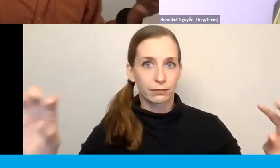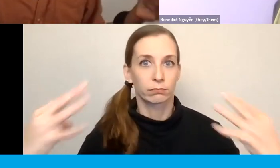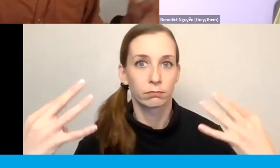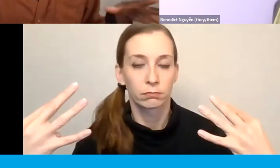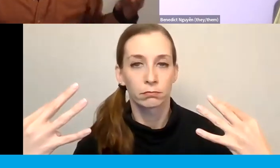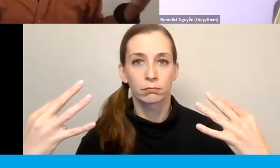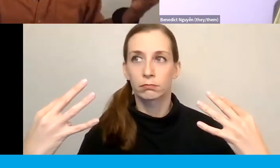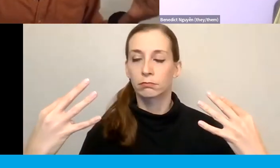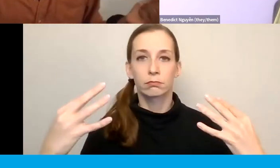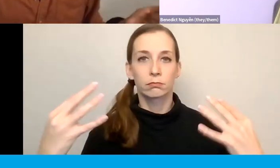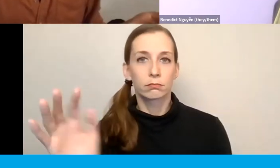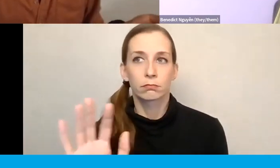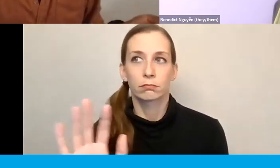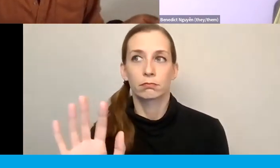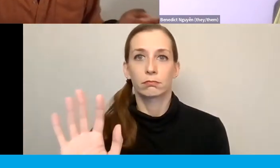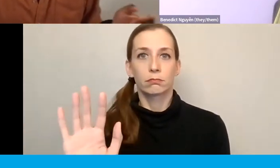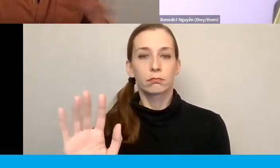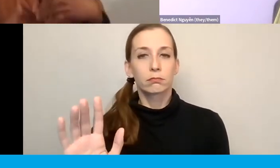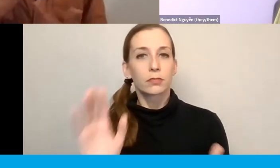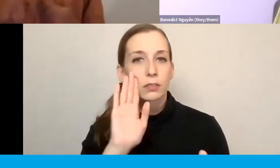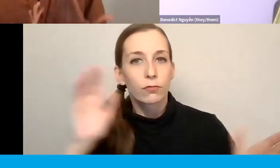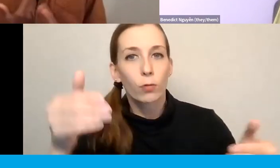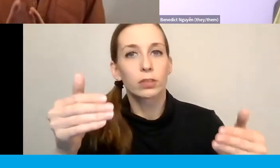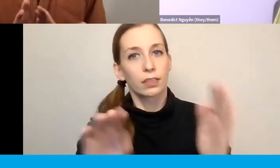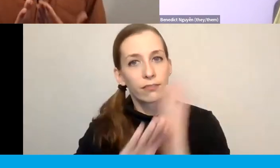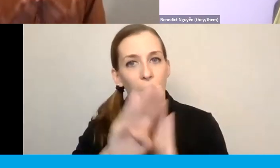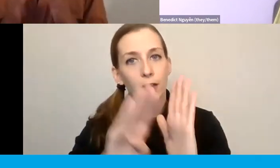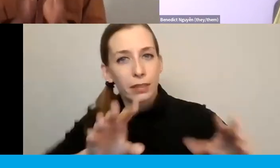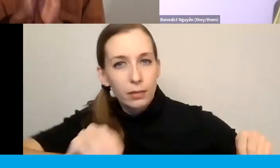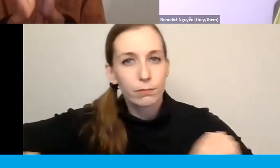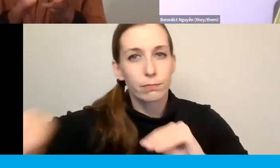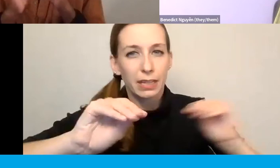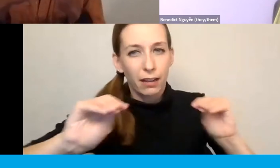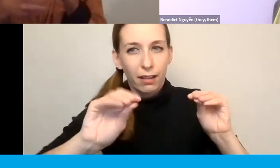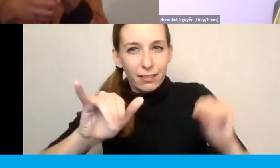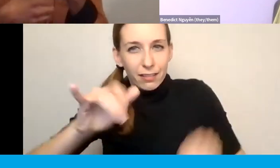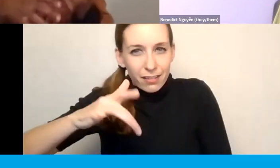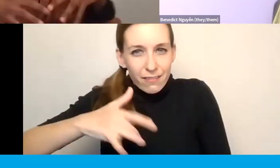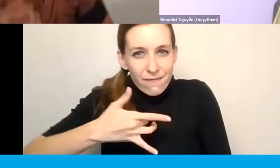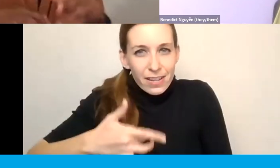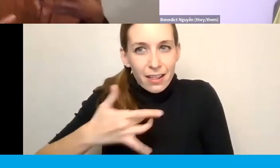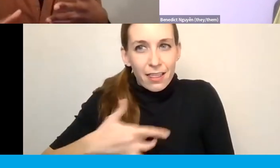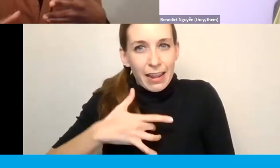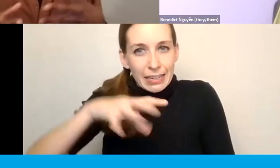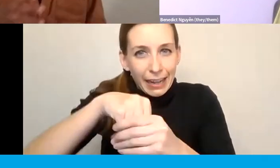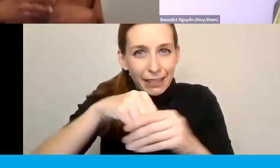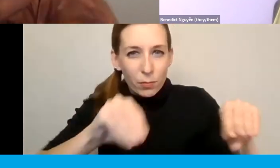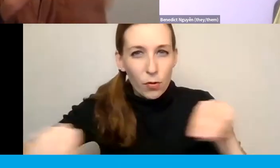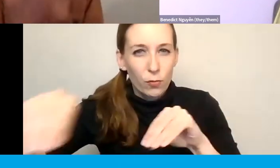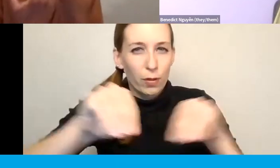how the sensation of the material, performative intention. So I think that that's how I was sort of like chewing